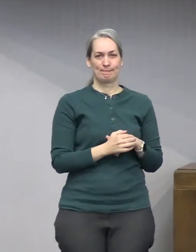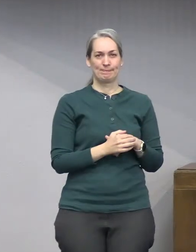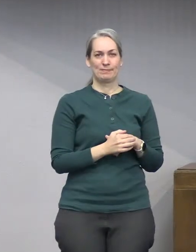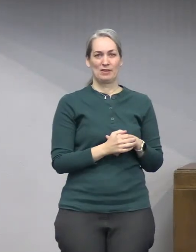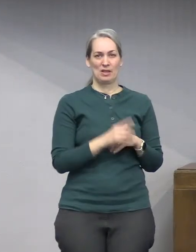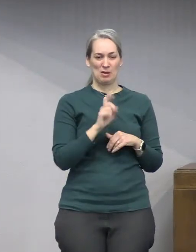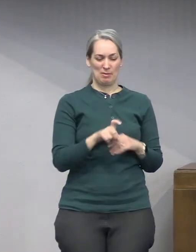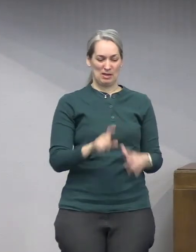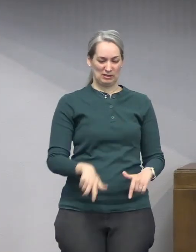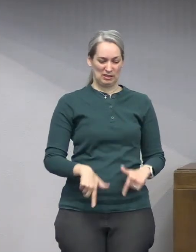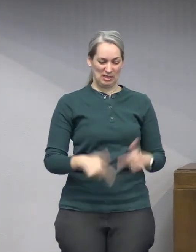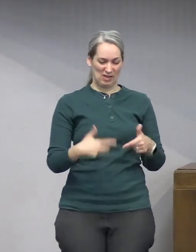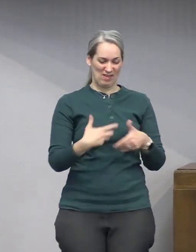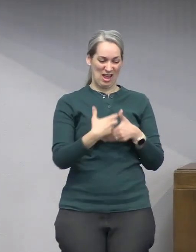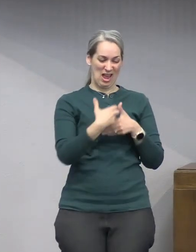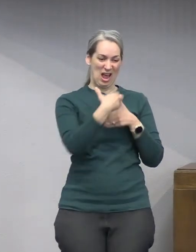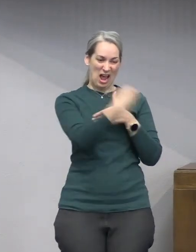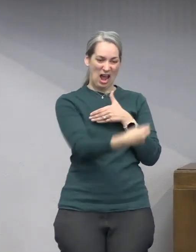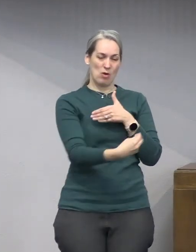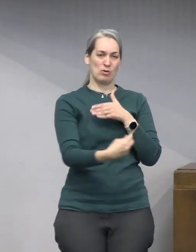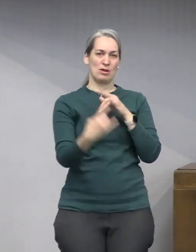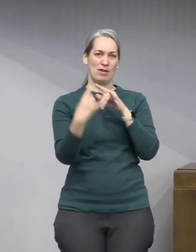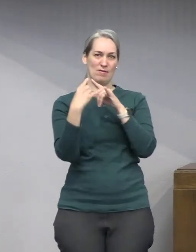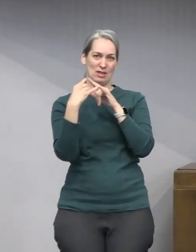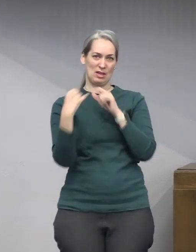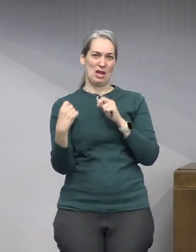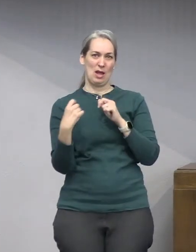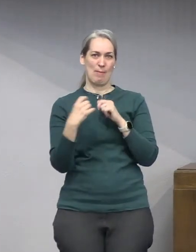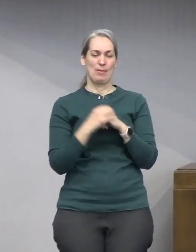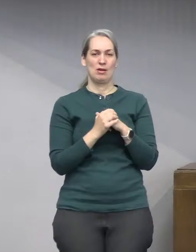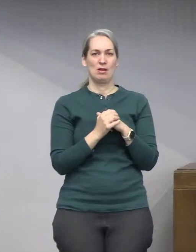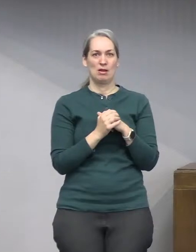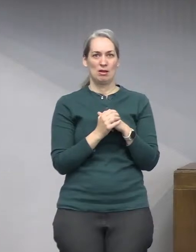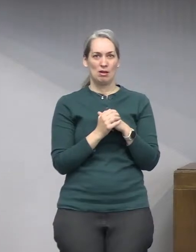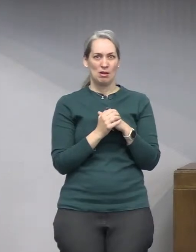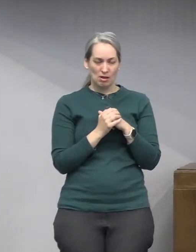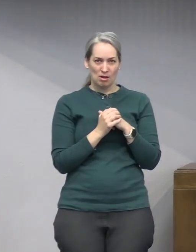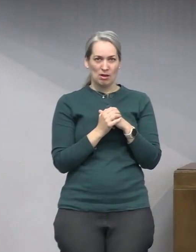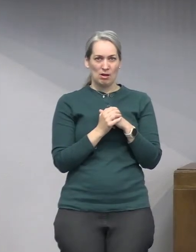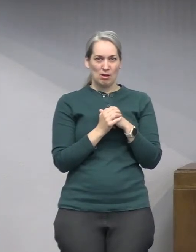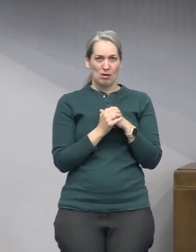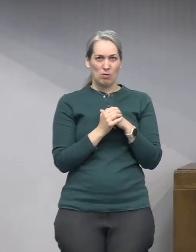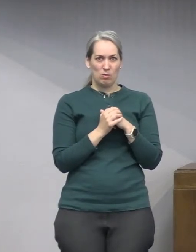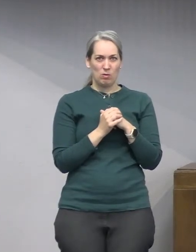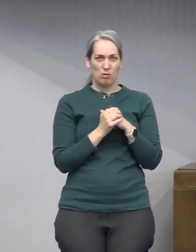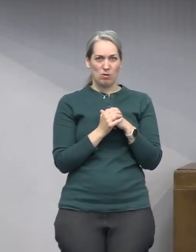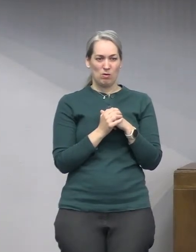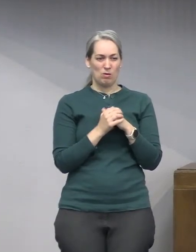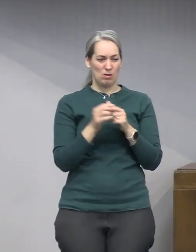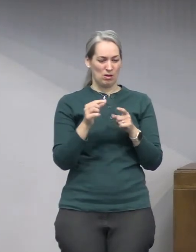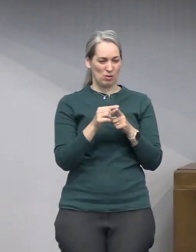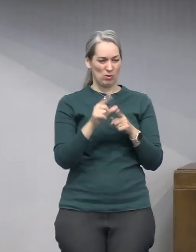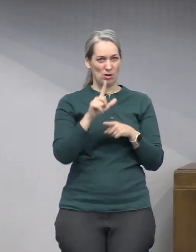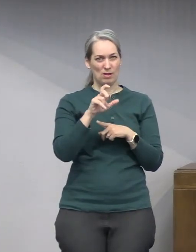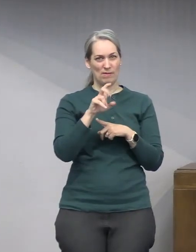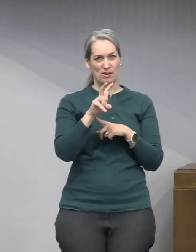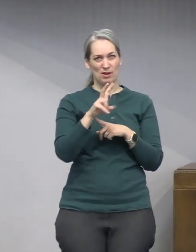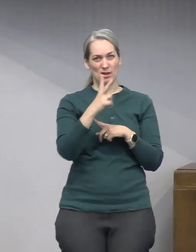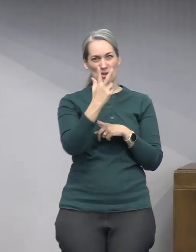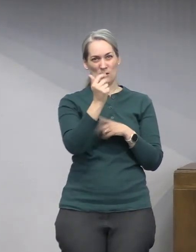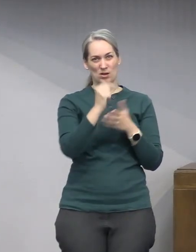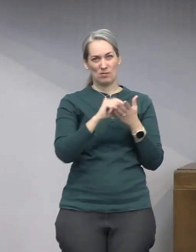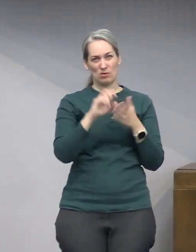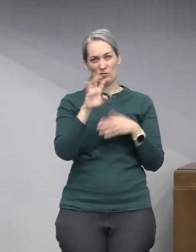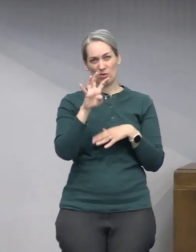You must live outside of the camp. When you look at the words there in Leviticus 13, 45